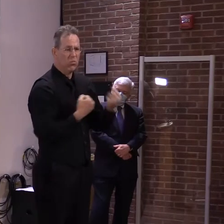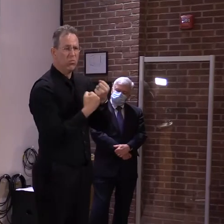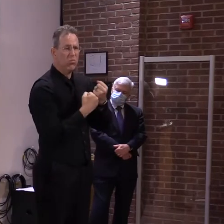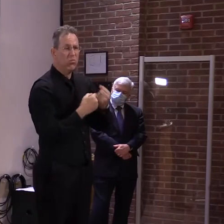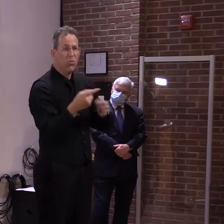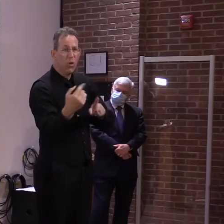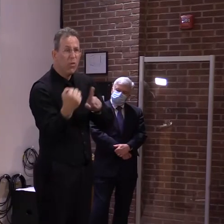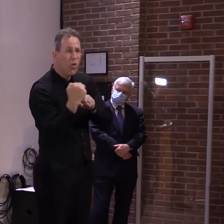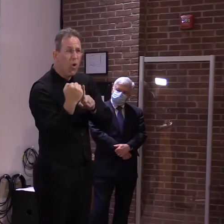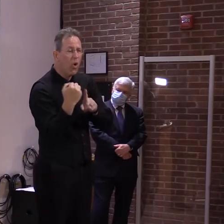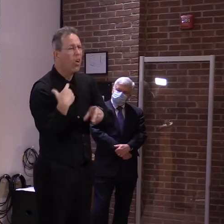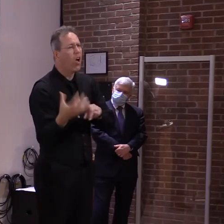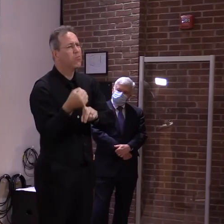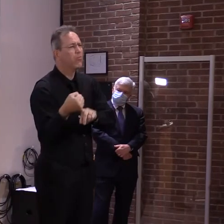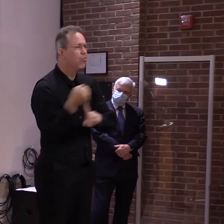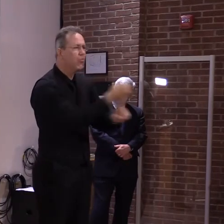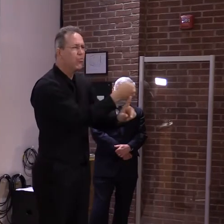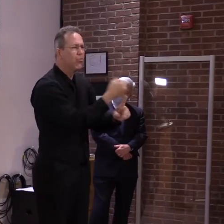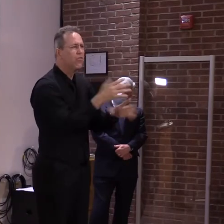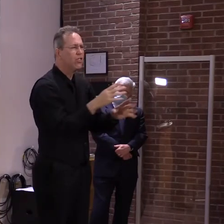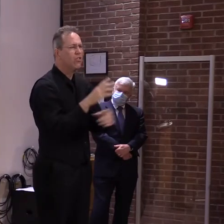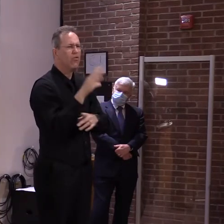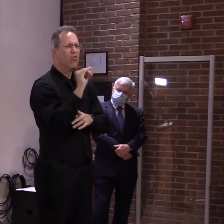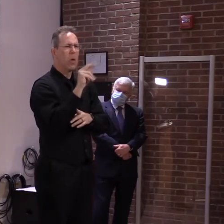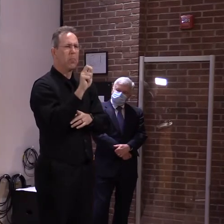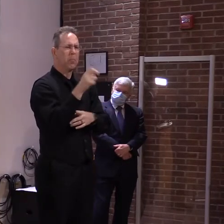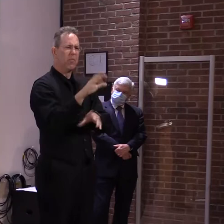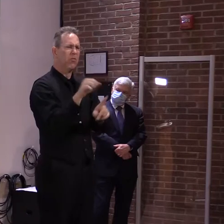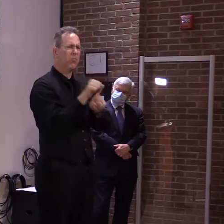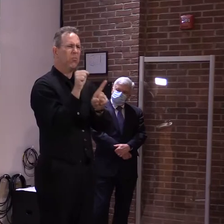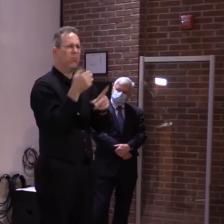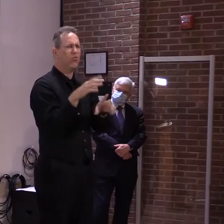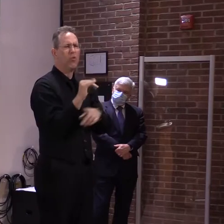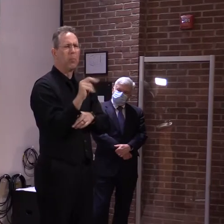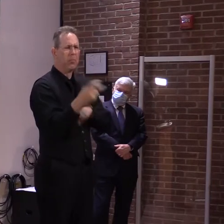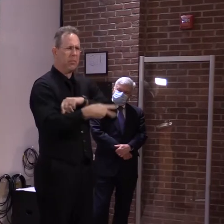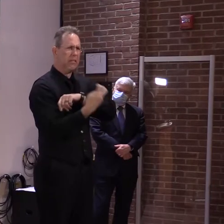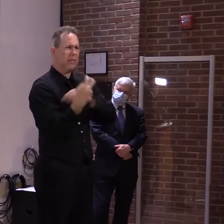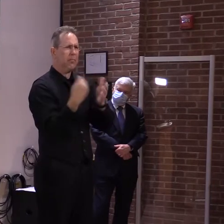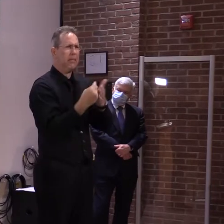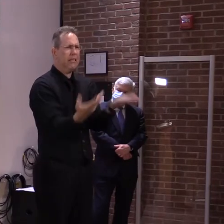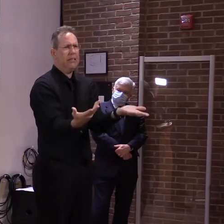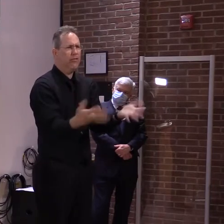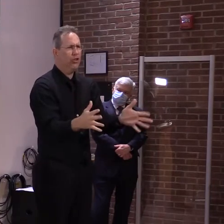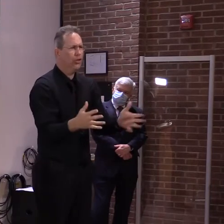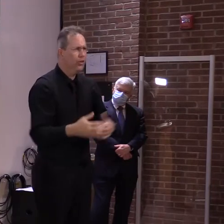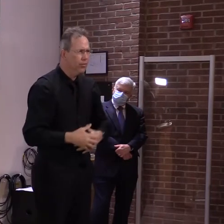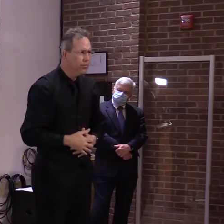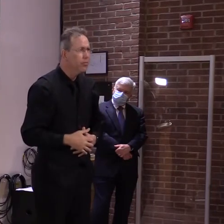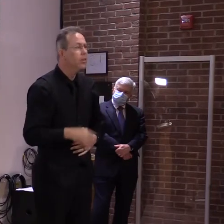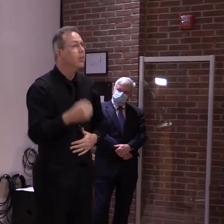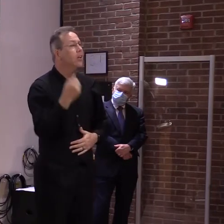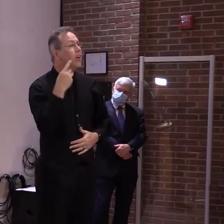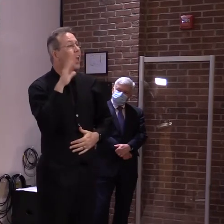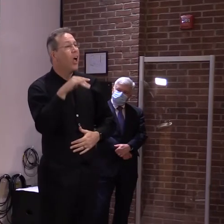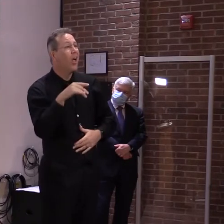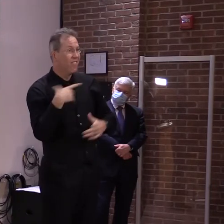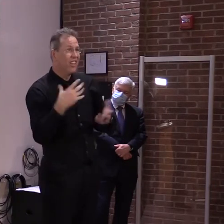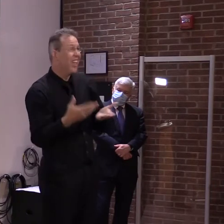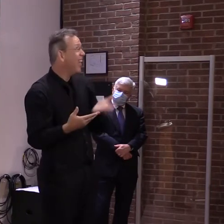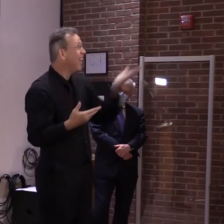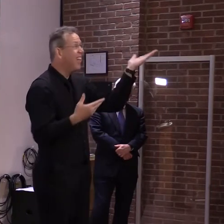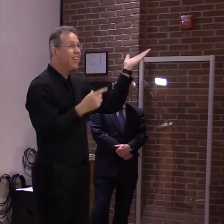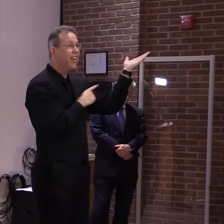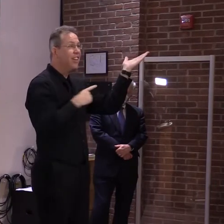effort. I don't know that it's going anywhere. If it hasn't moved out of the Senate or even moved out of